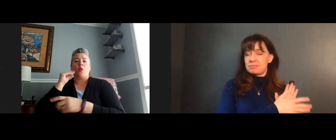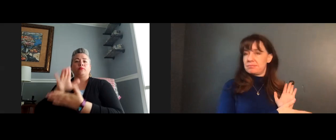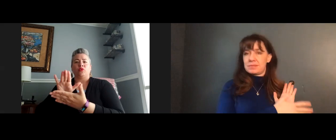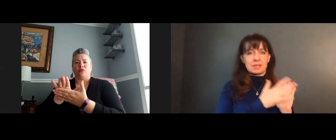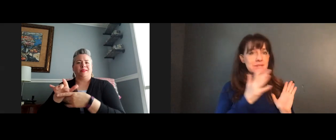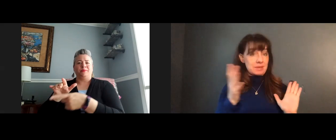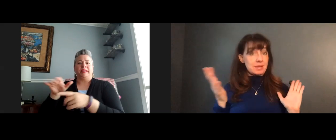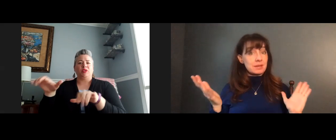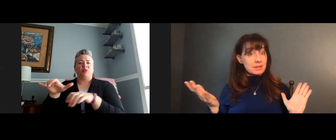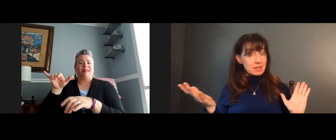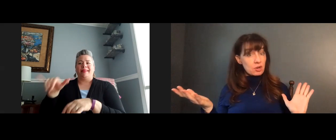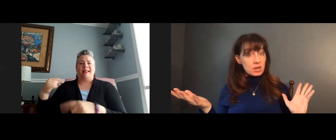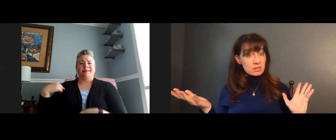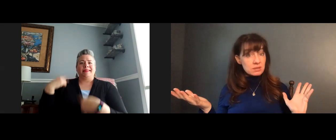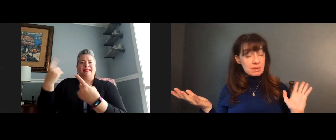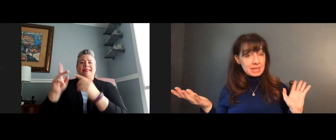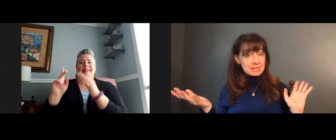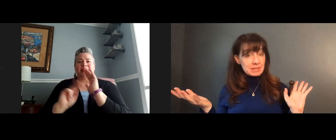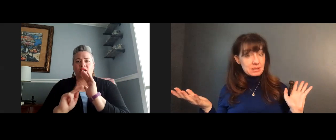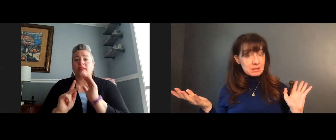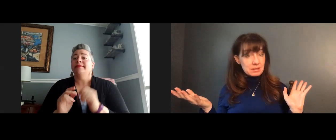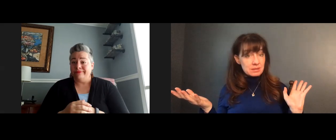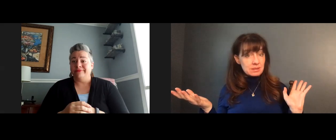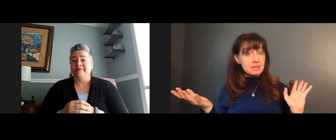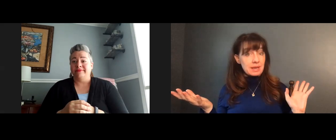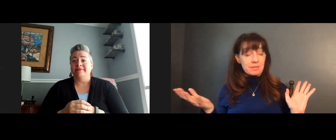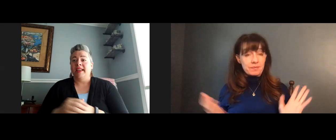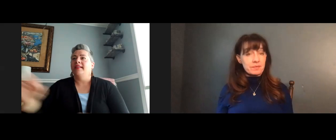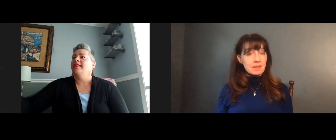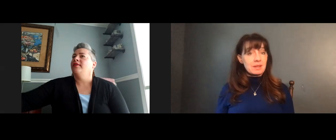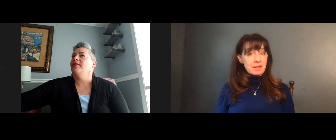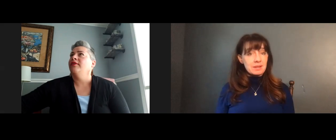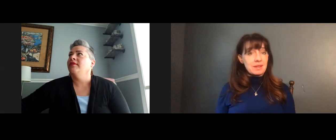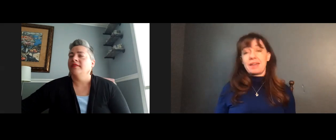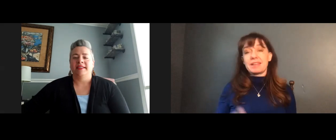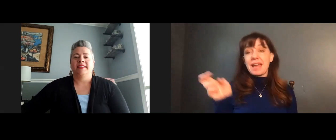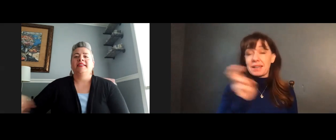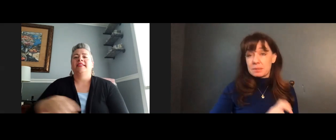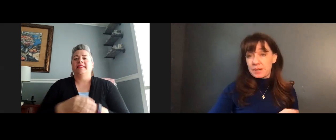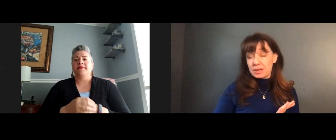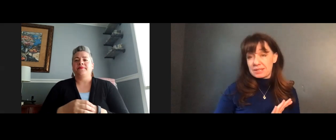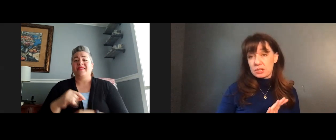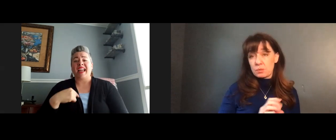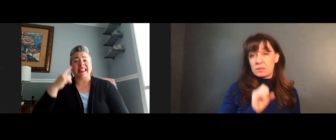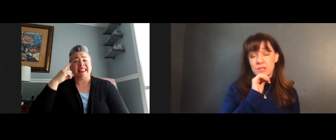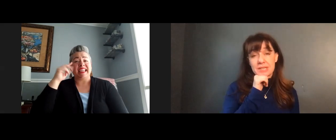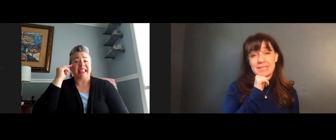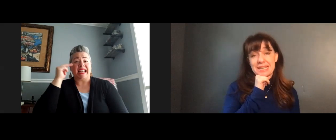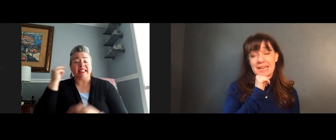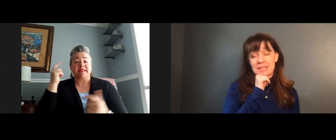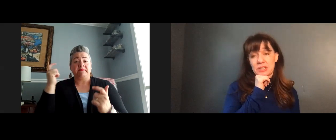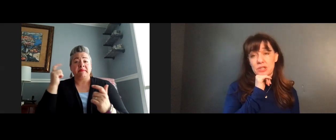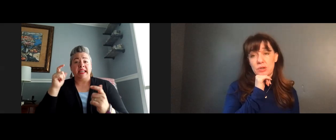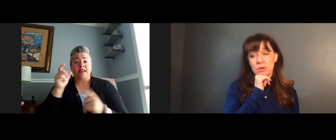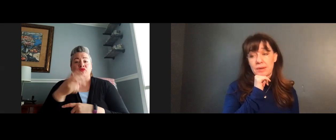that since kindergarten i'm guessing yeah i think natalie's big transition was when she